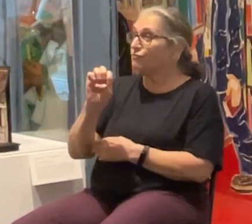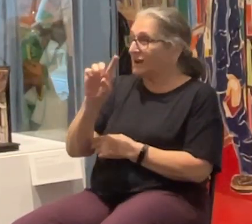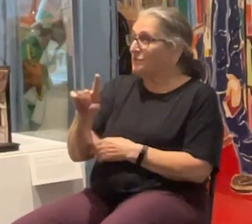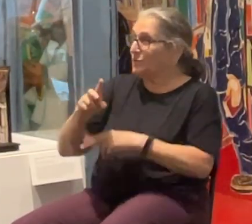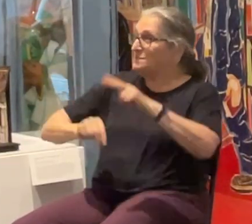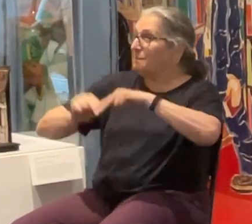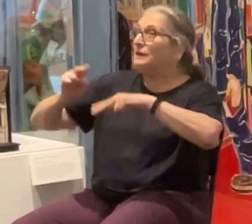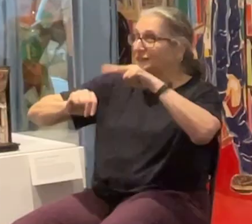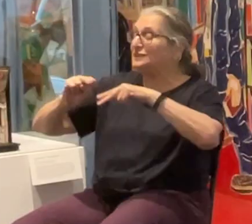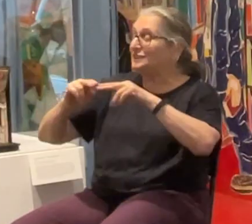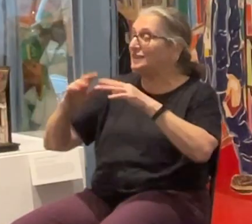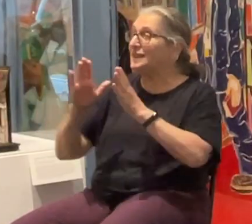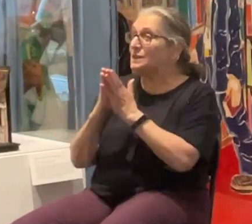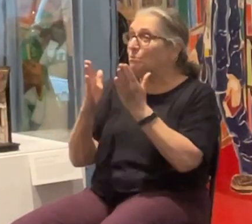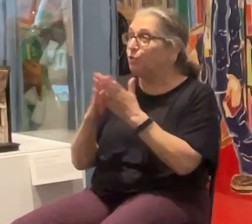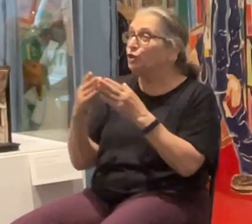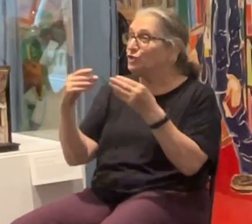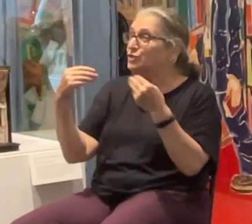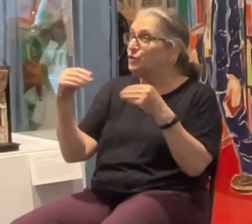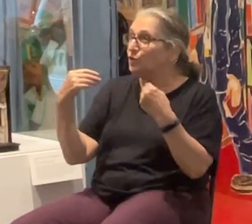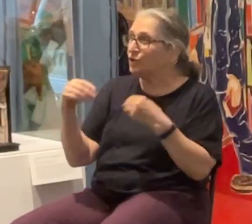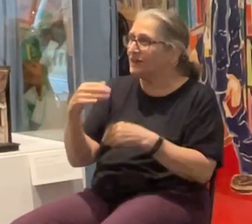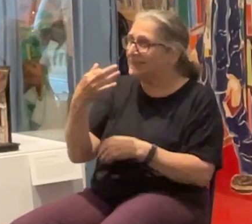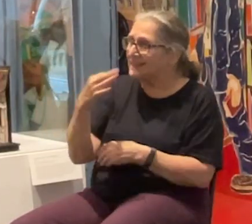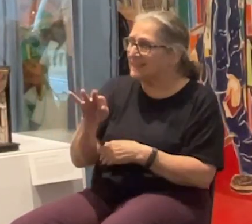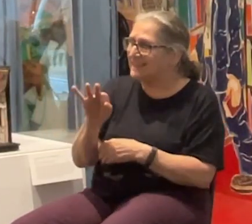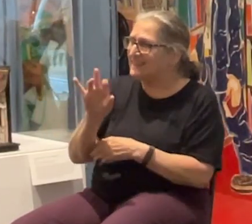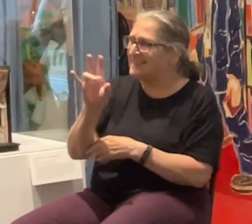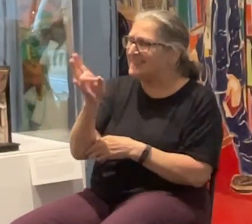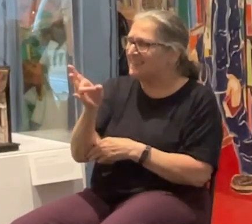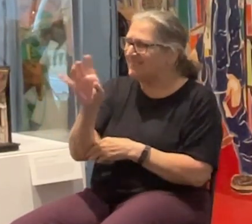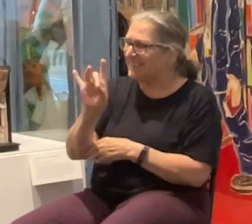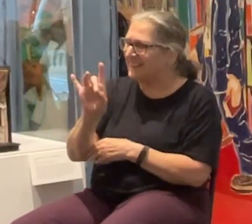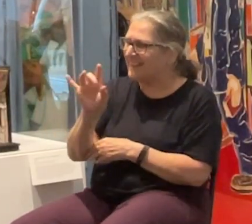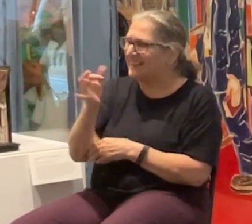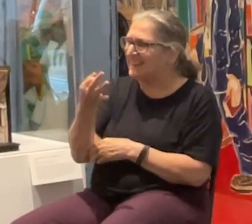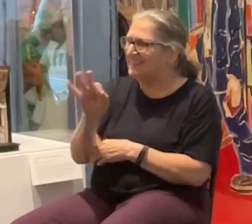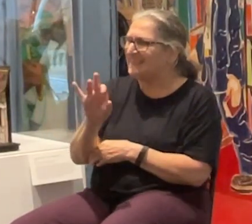building the bookstore. Back in 78, 79?